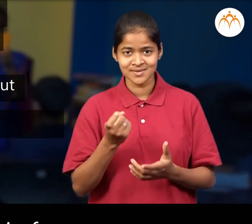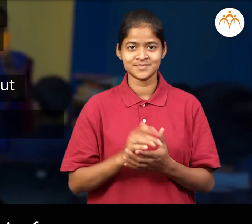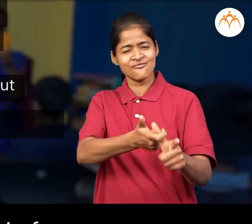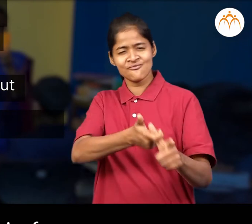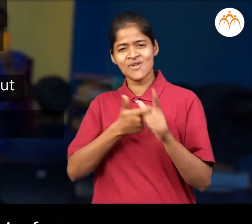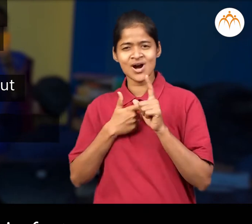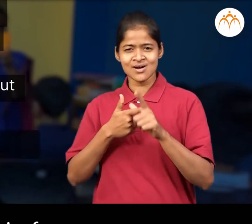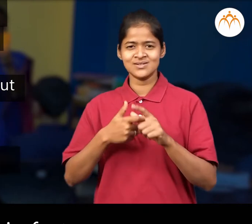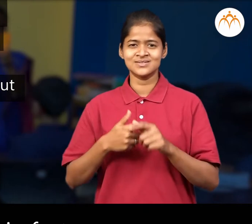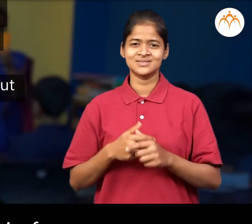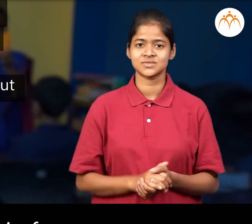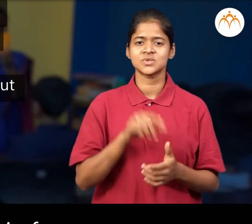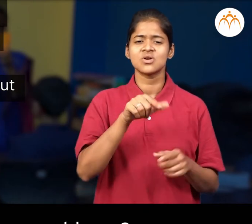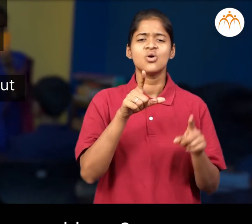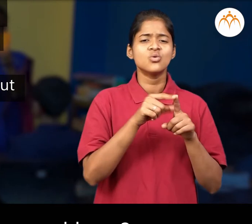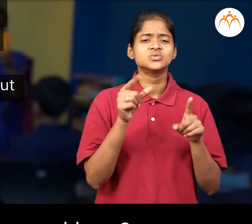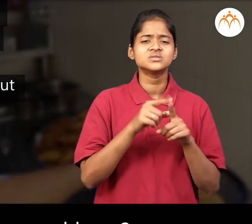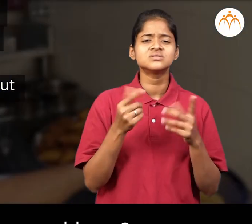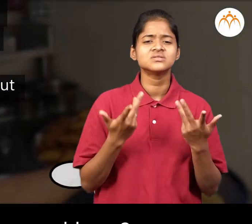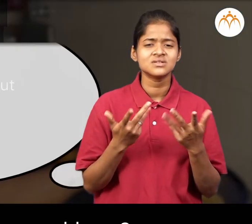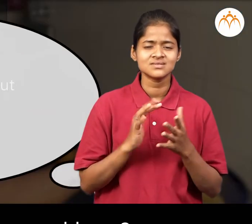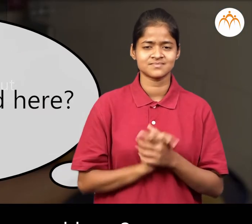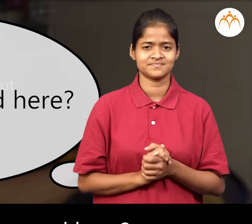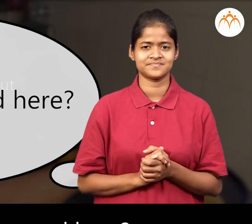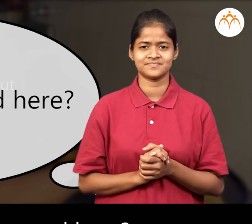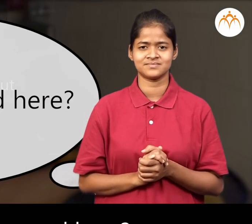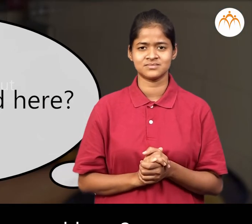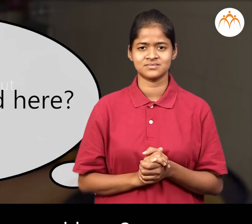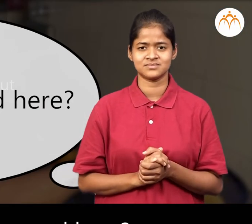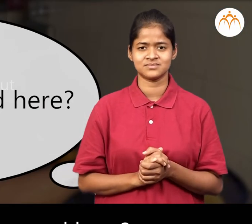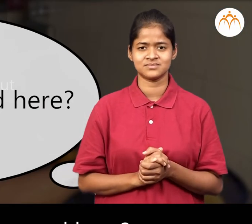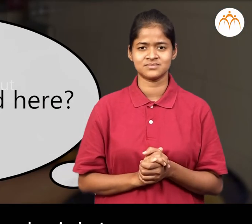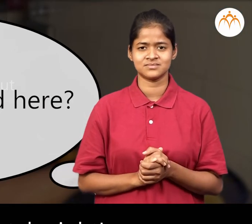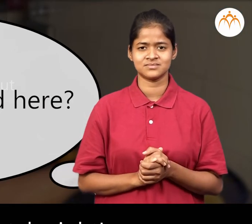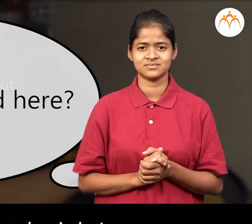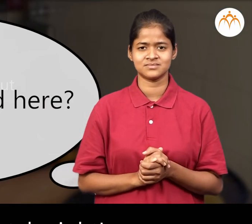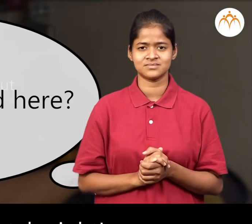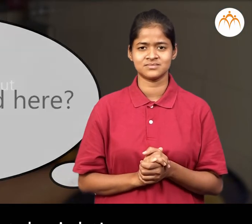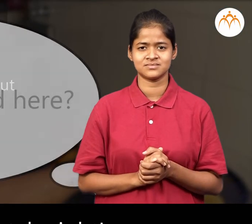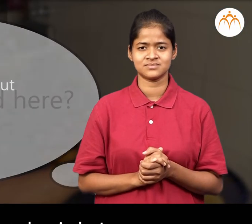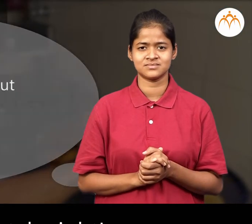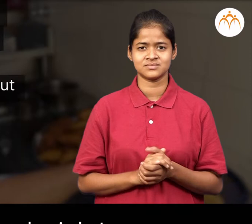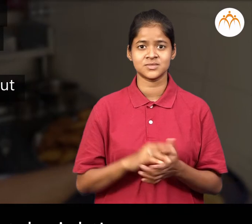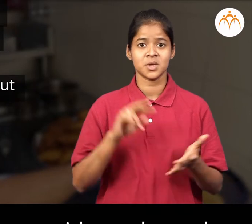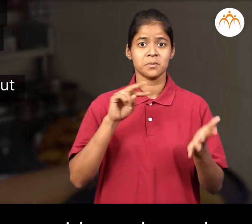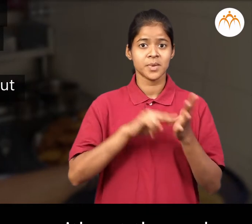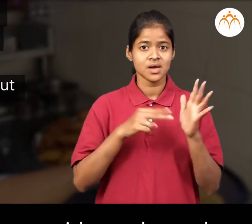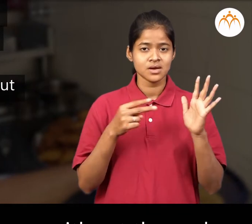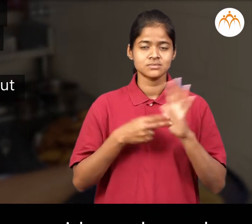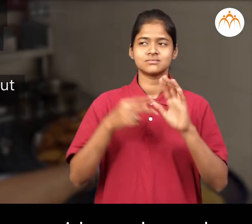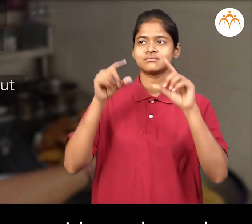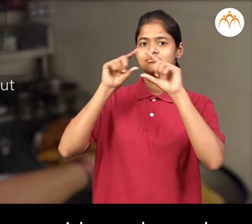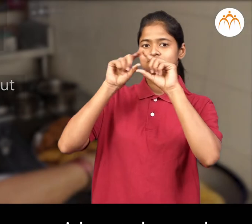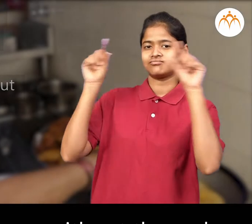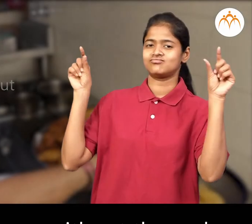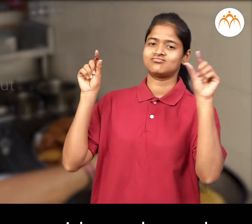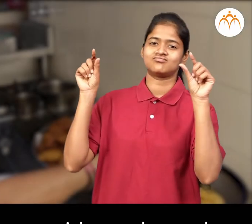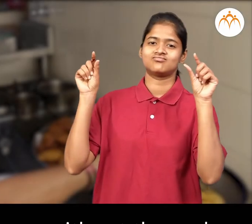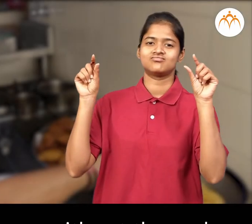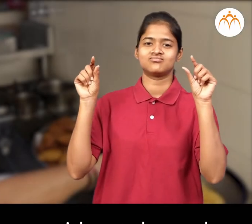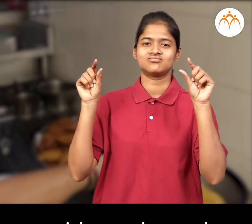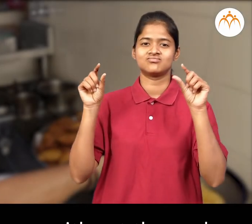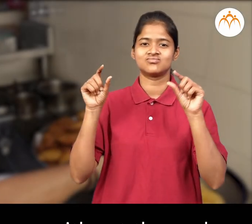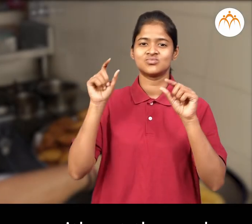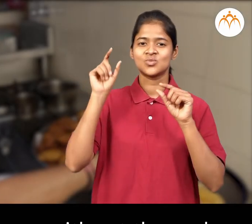fast. What happened here. What Absolutely right. We read the sentence